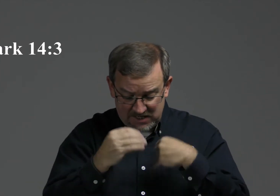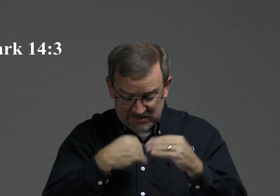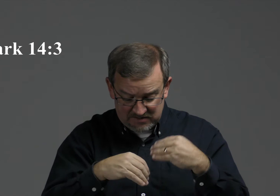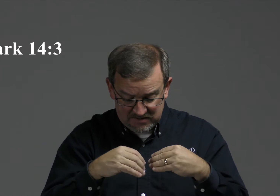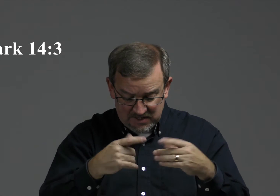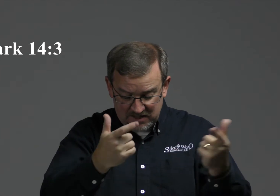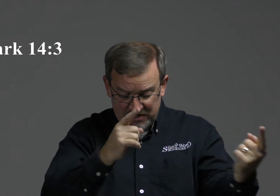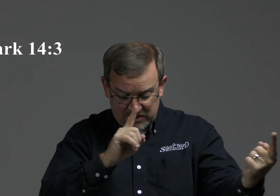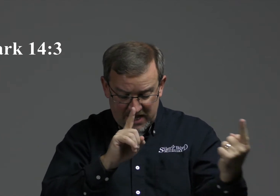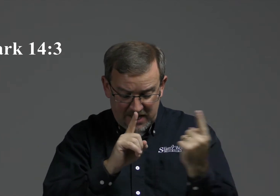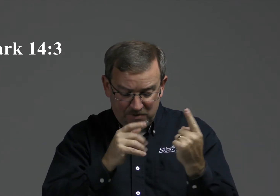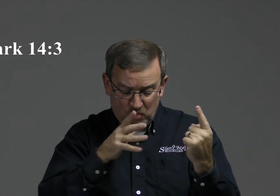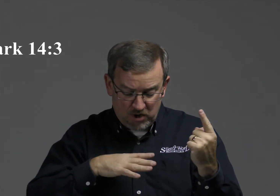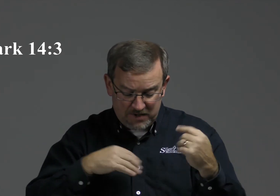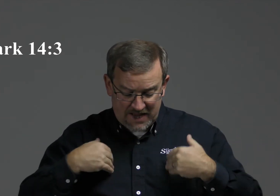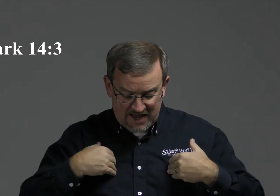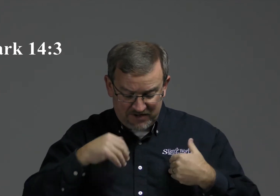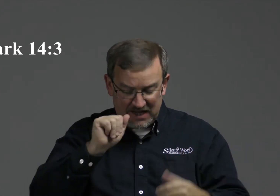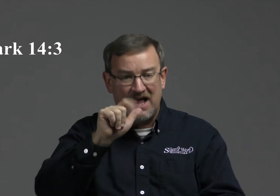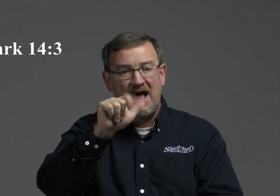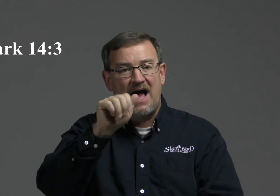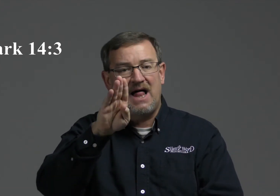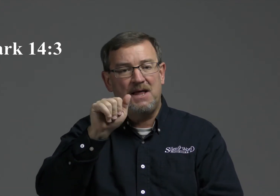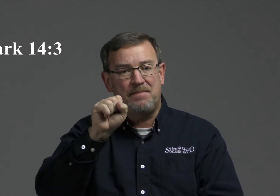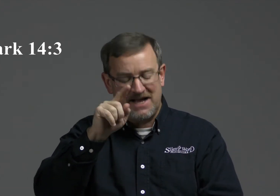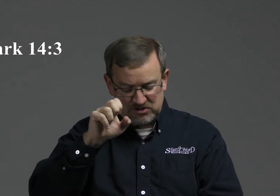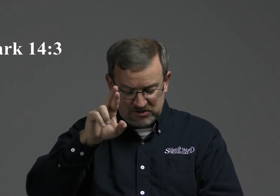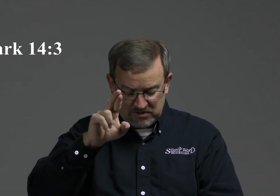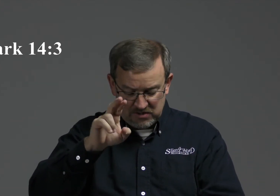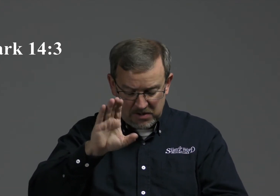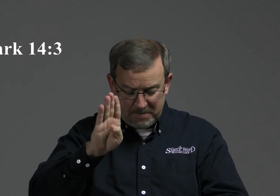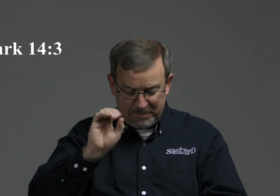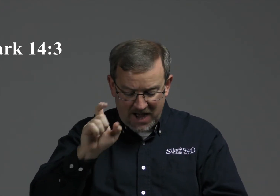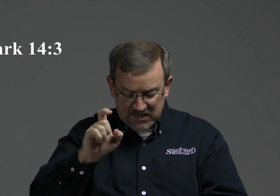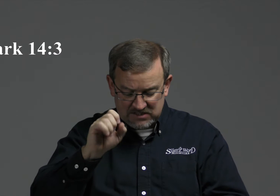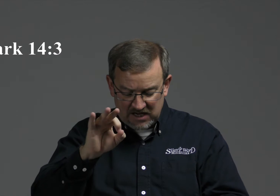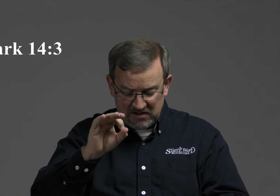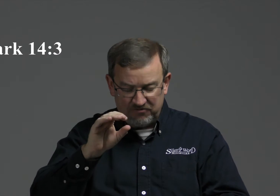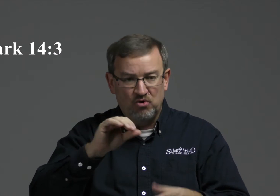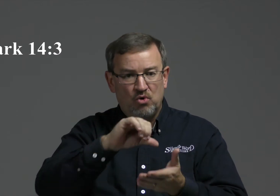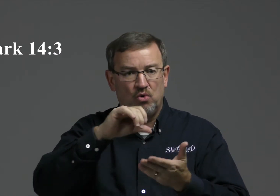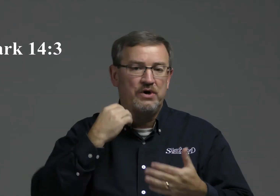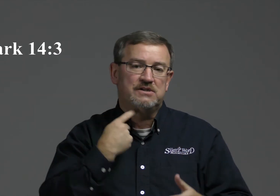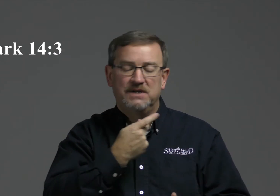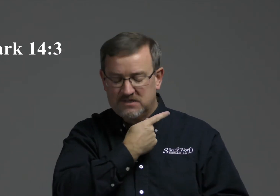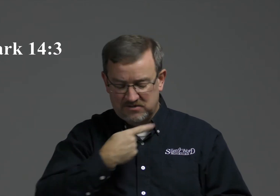meat, there came a woman having an alabaster box of ointment,